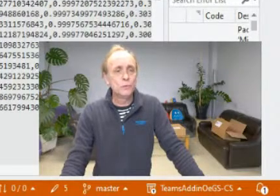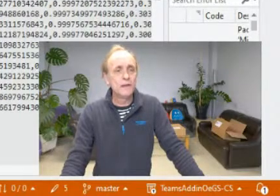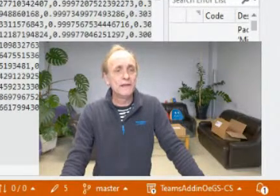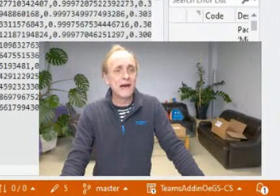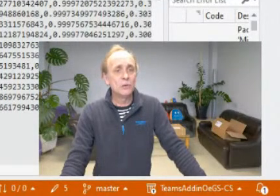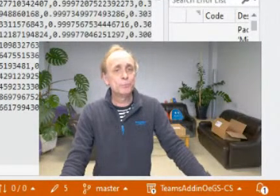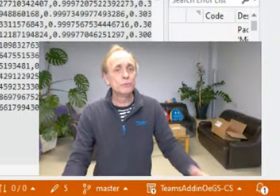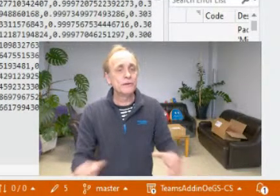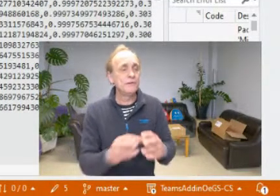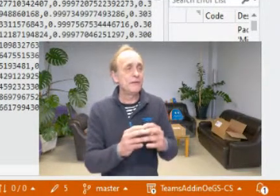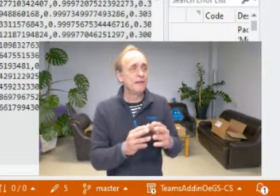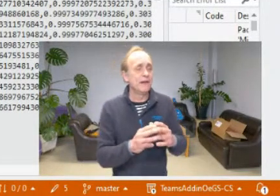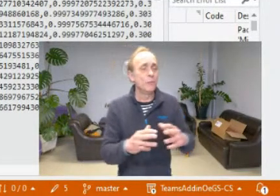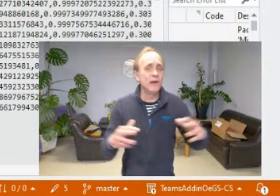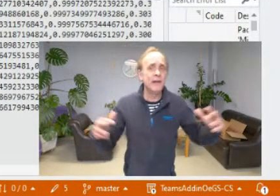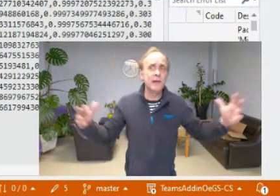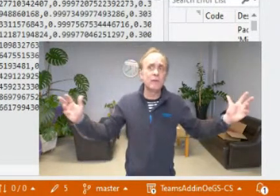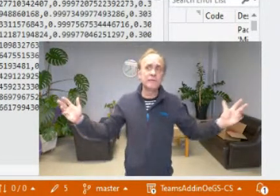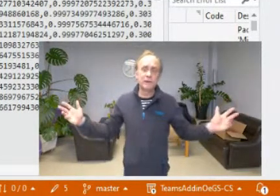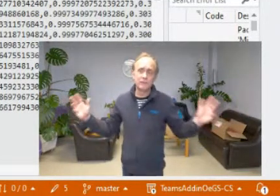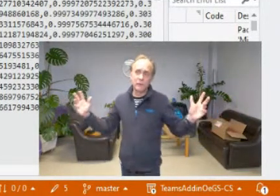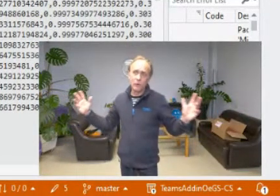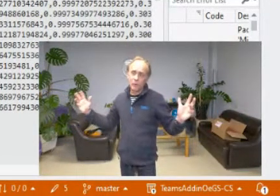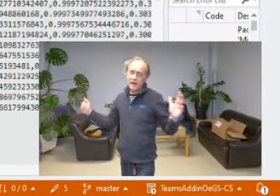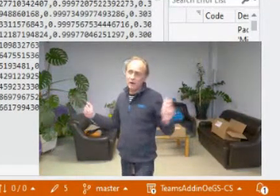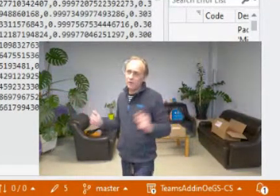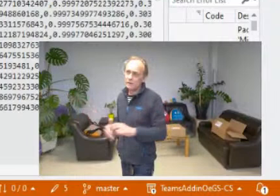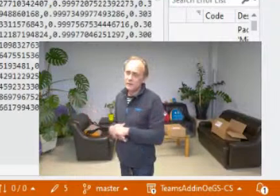data view, and the output is an array of